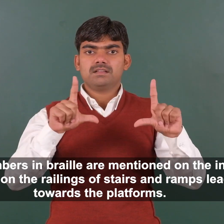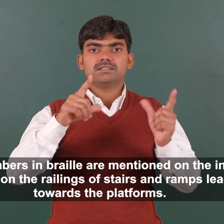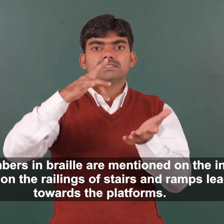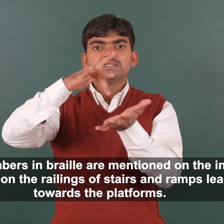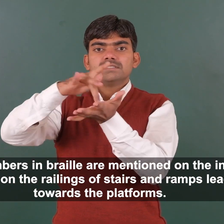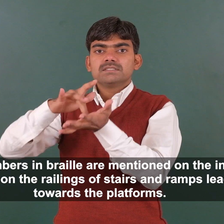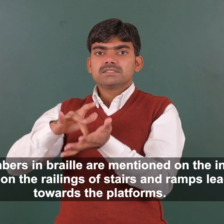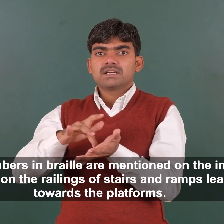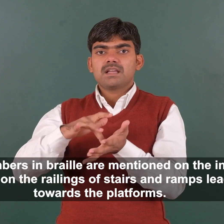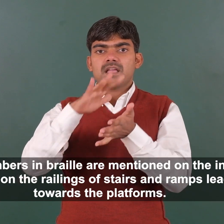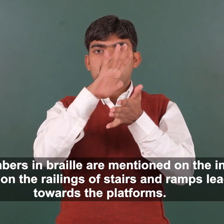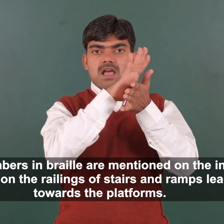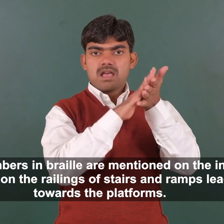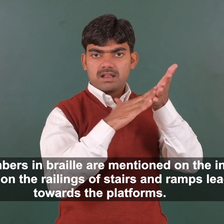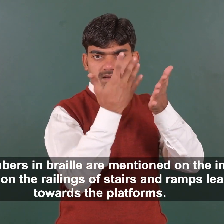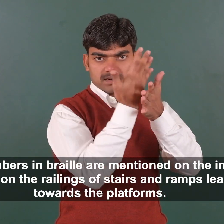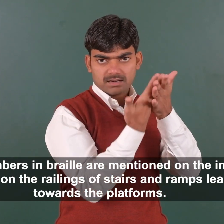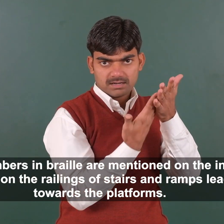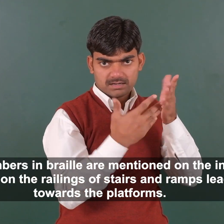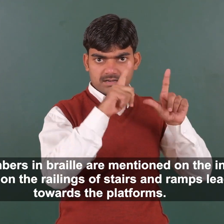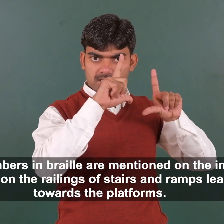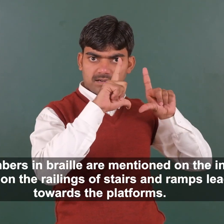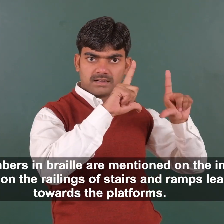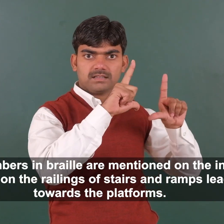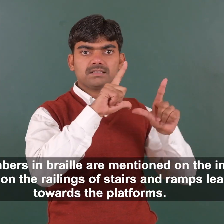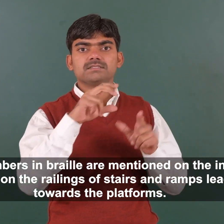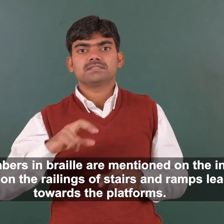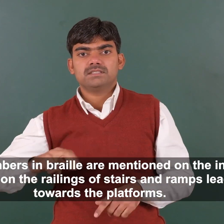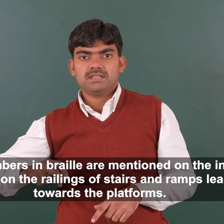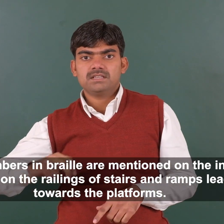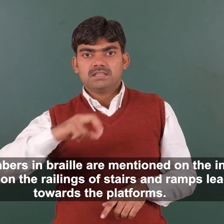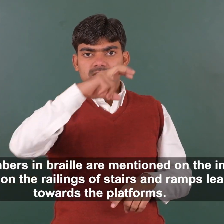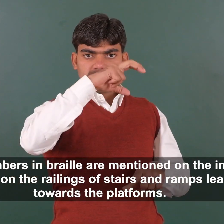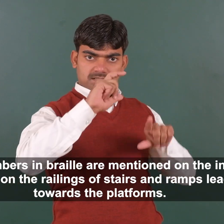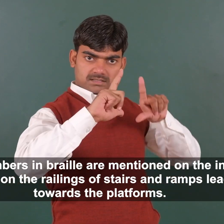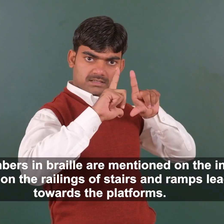stairs and ramps leading towards the platforms.